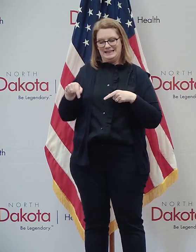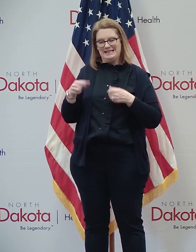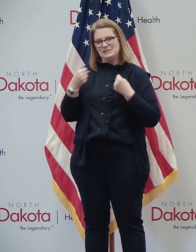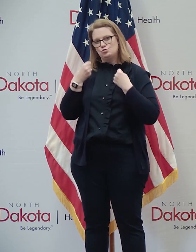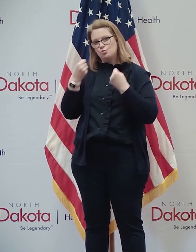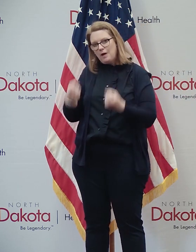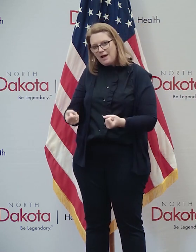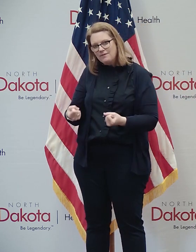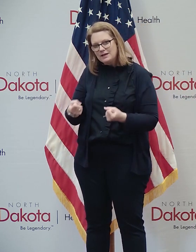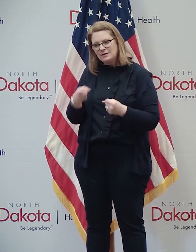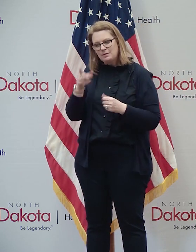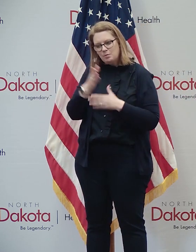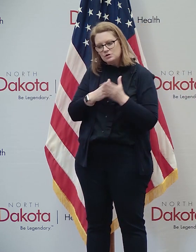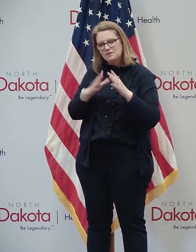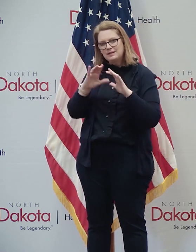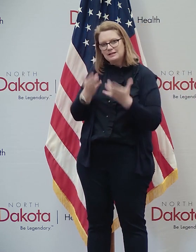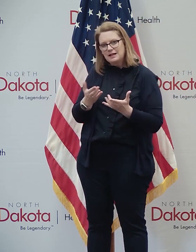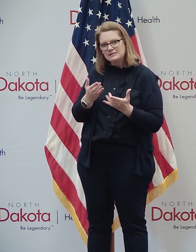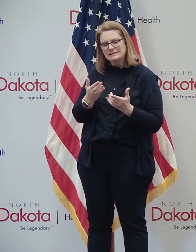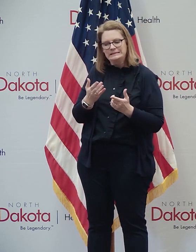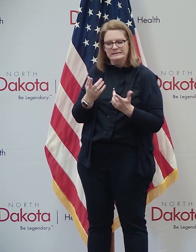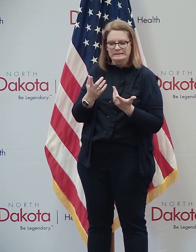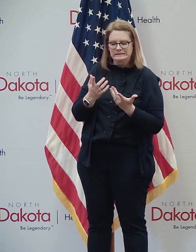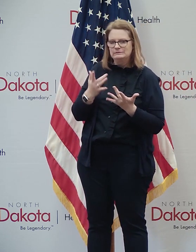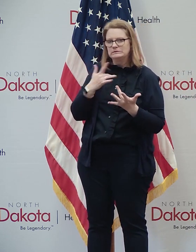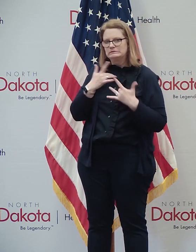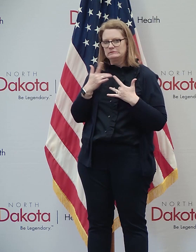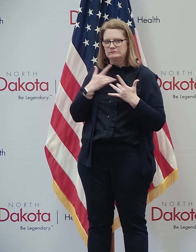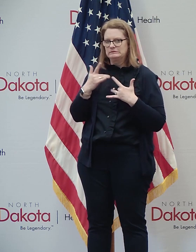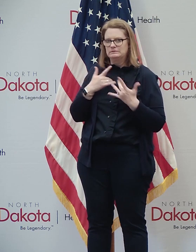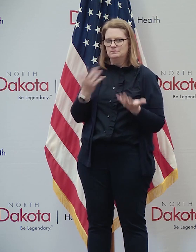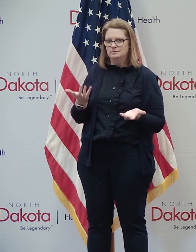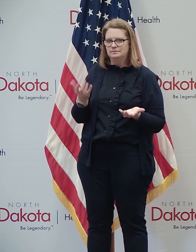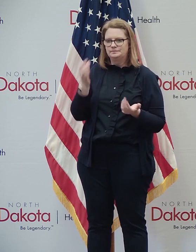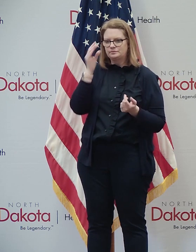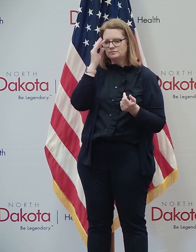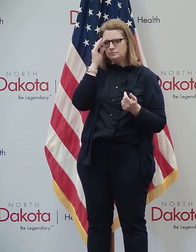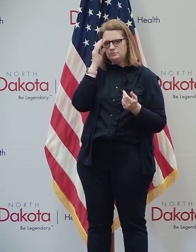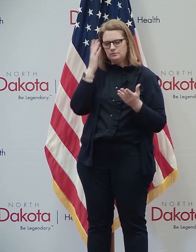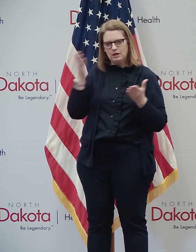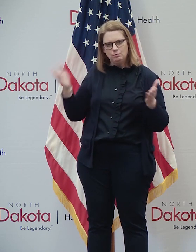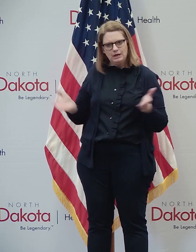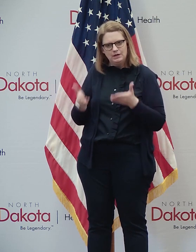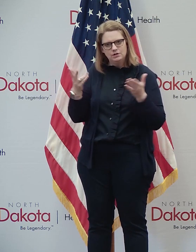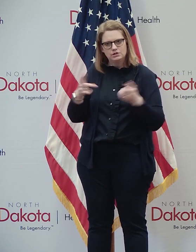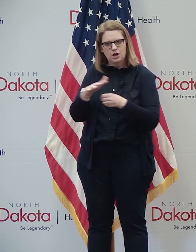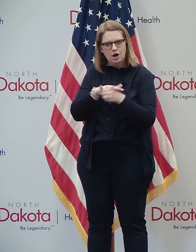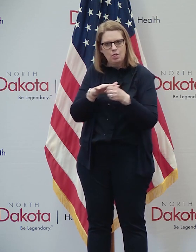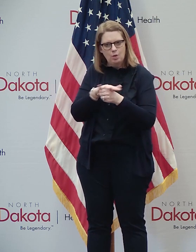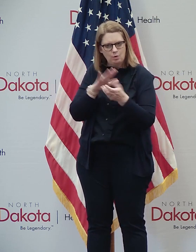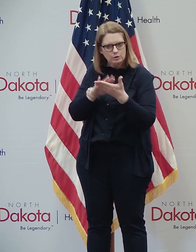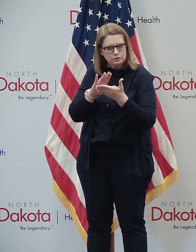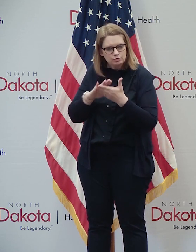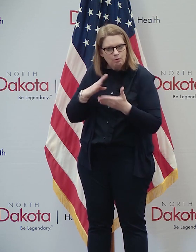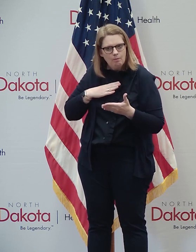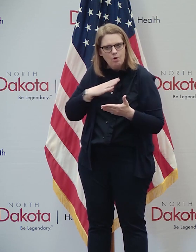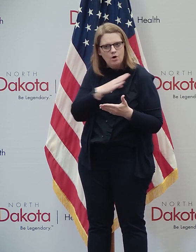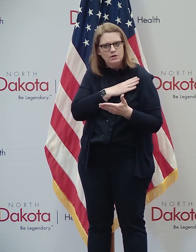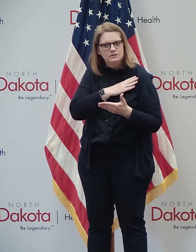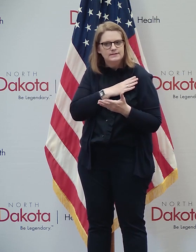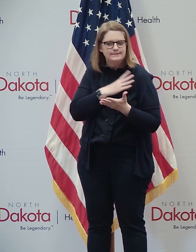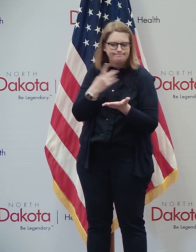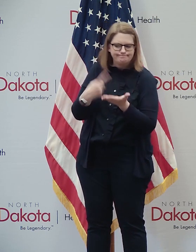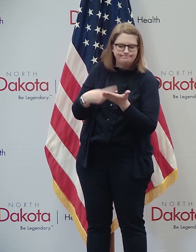the 15-person maximum. I think the bigger question, though, is the behind the wheel. So driver's ed is generally split into two different pieces,